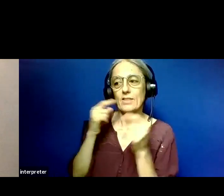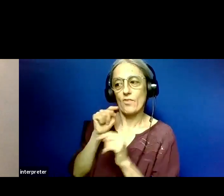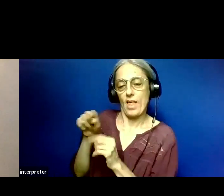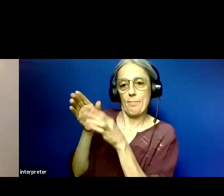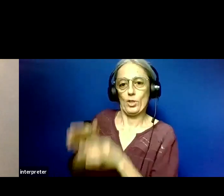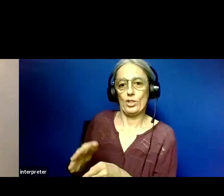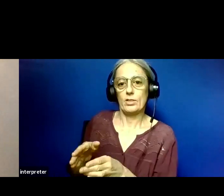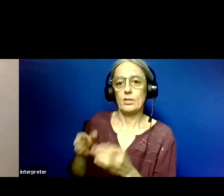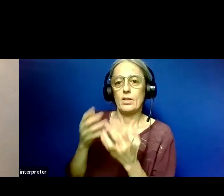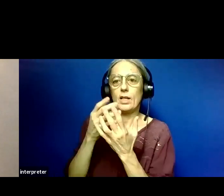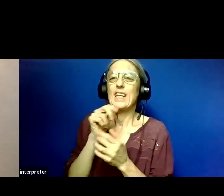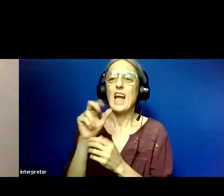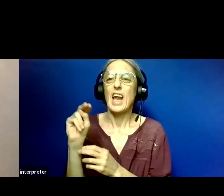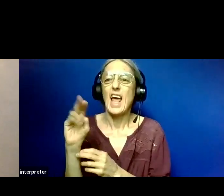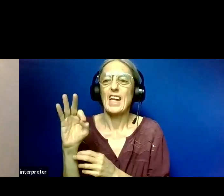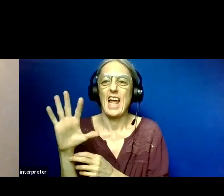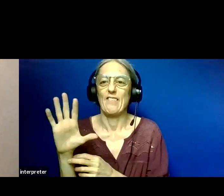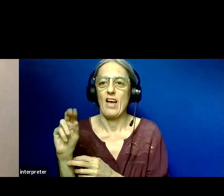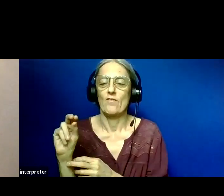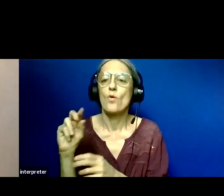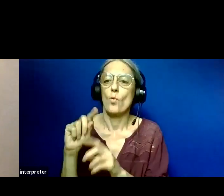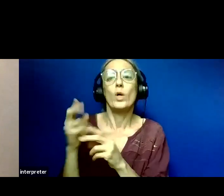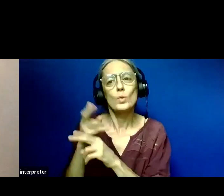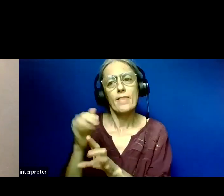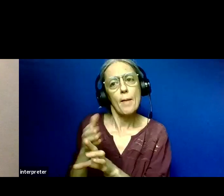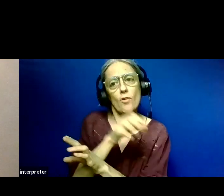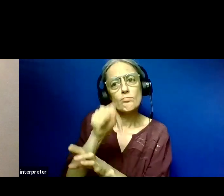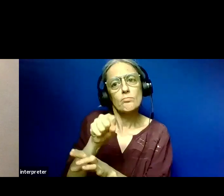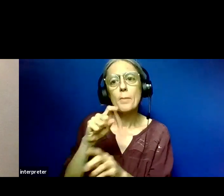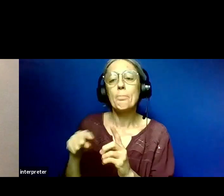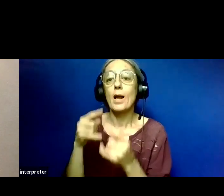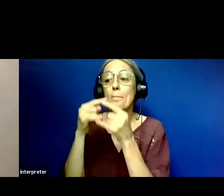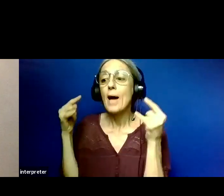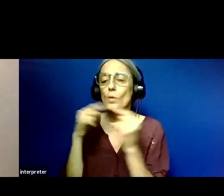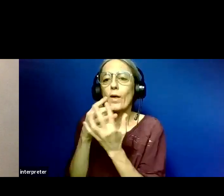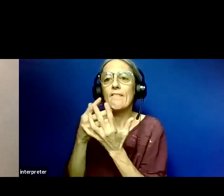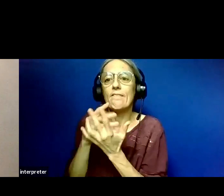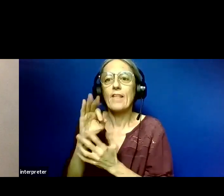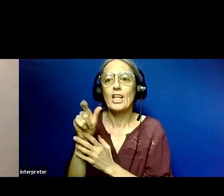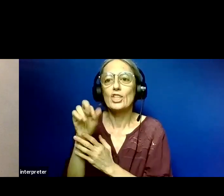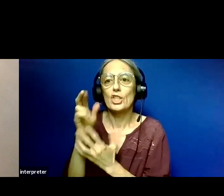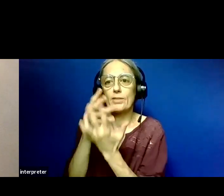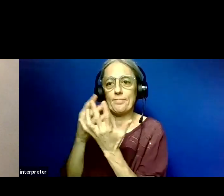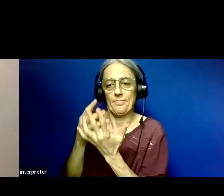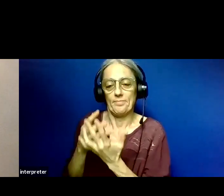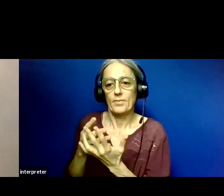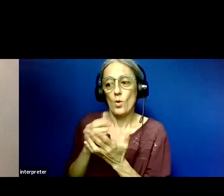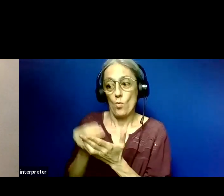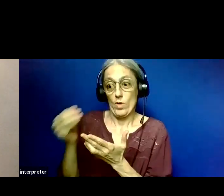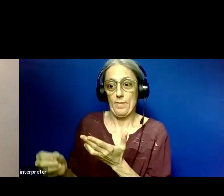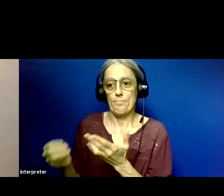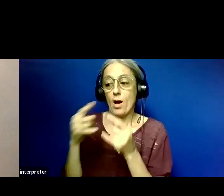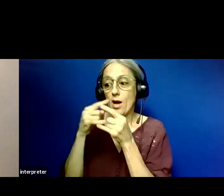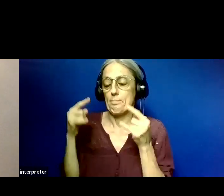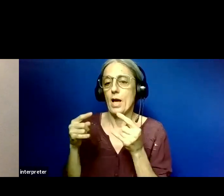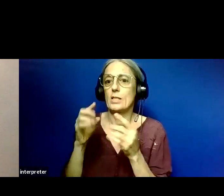just an N95 mask, although we have used those in the past too. But we actually purchased a pretty expensive mask that